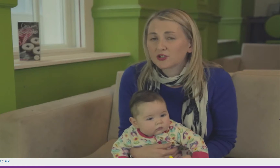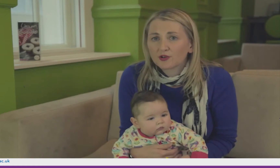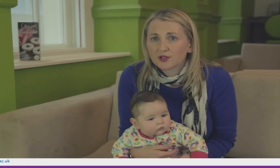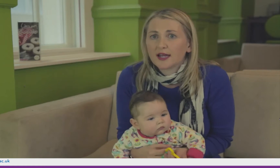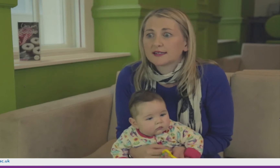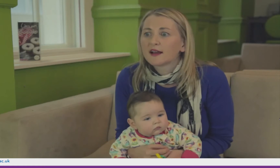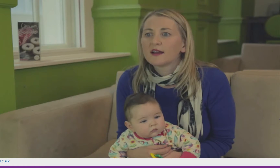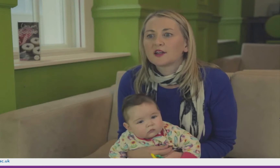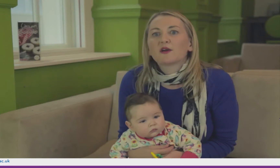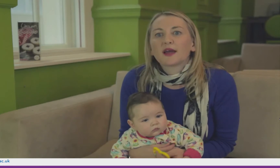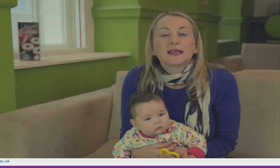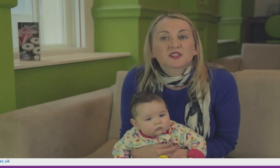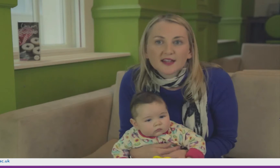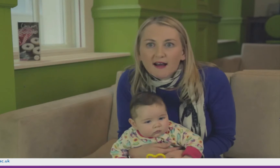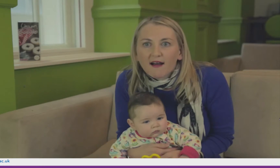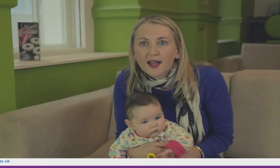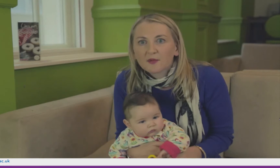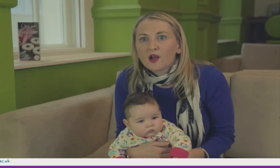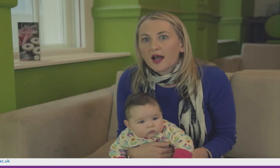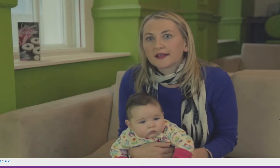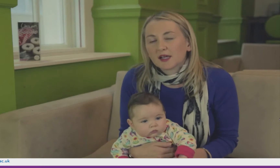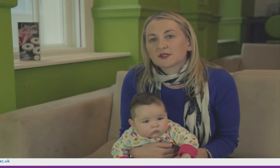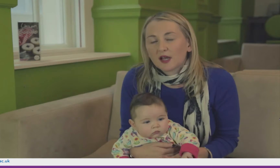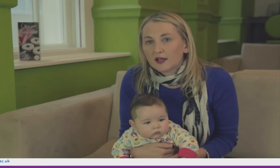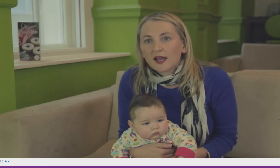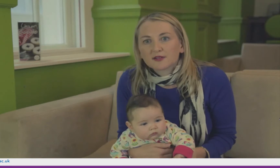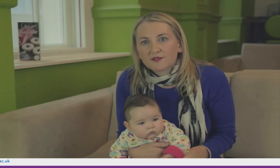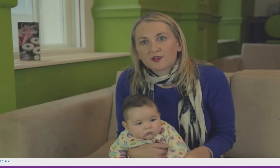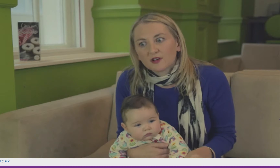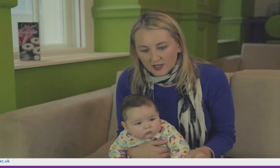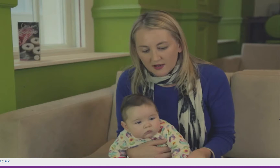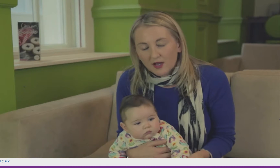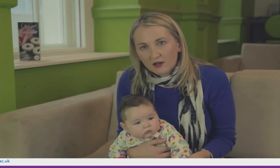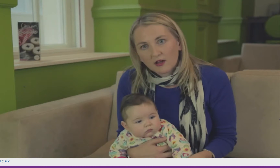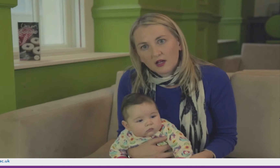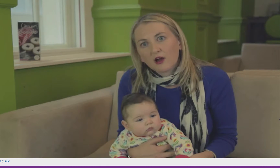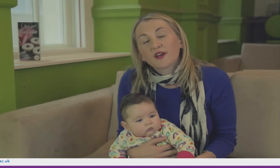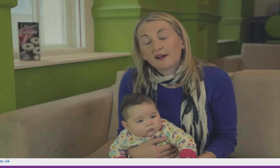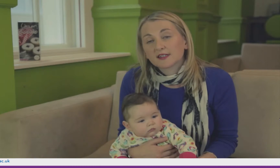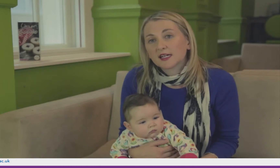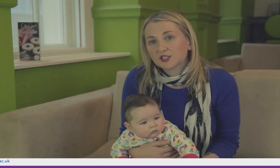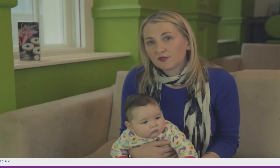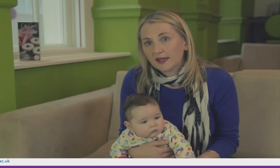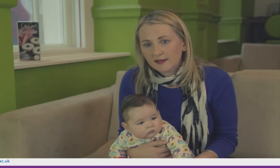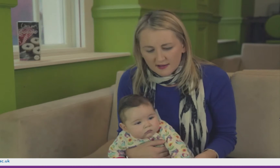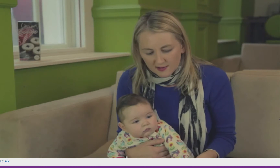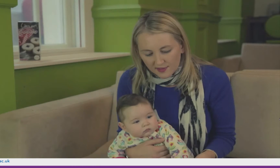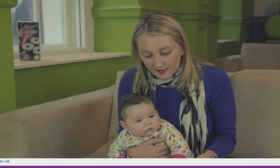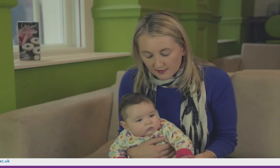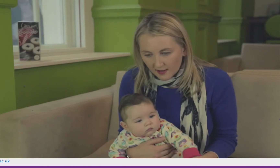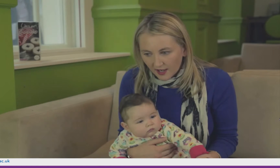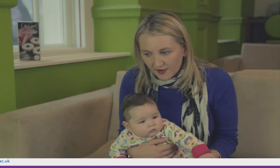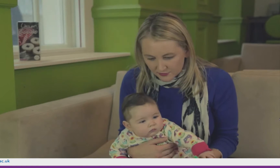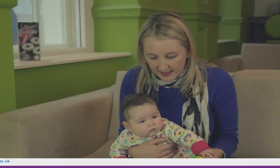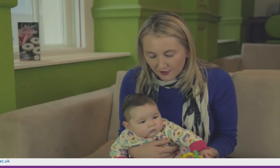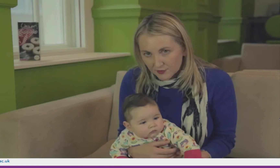any limits on their time. And I was given a lot of care and attention, really. The other thing